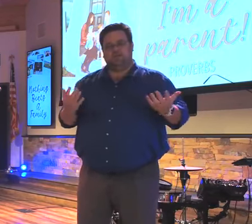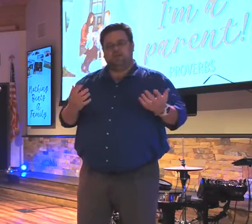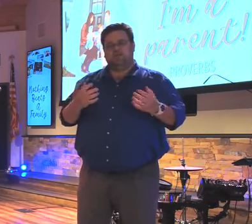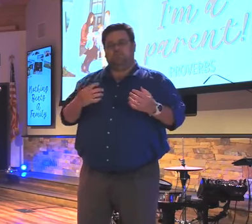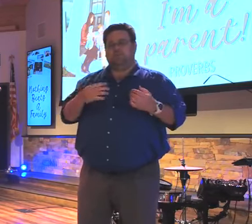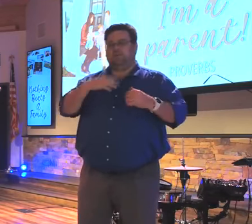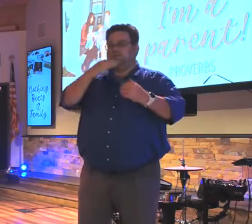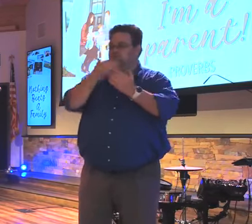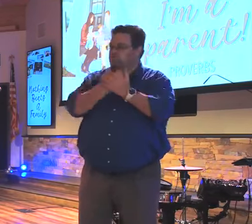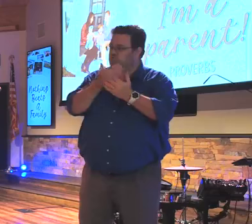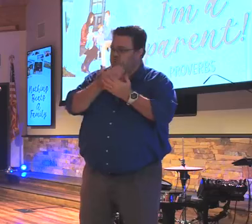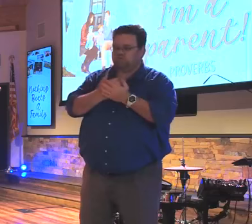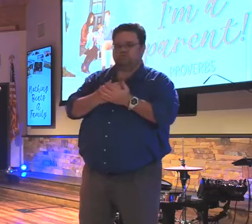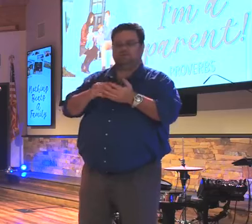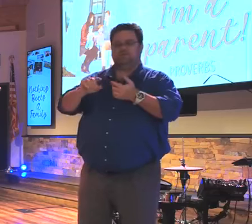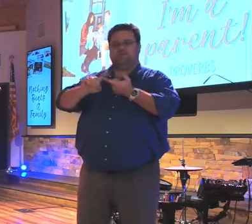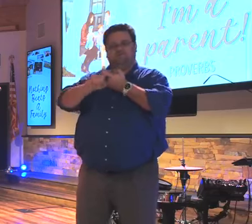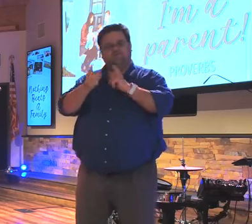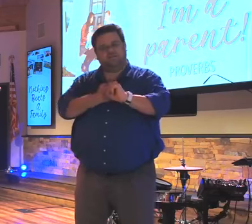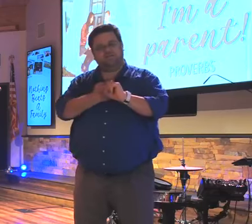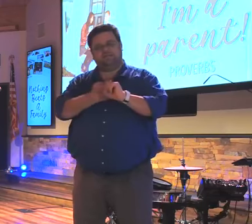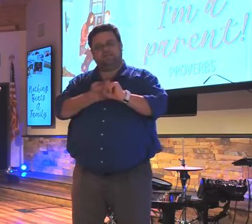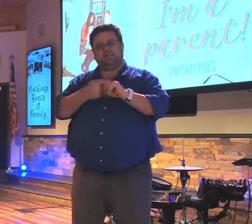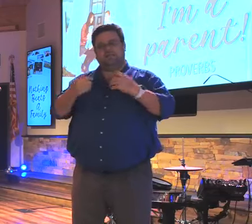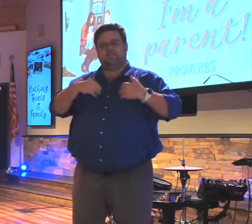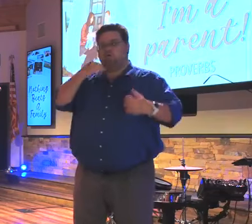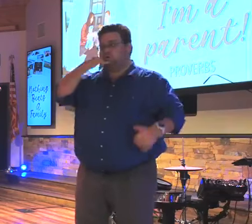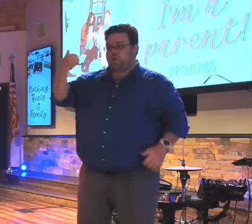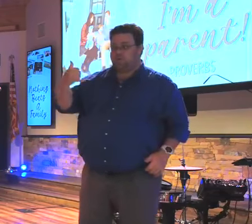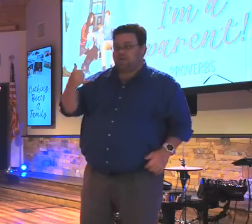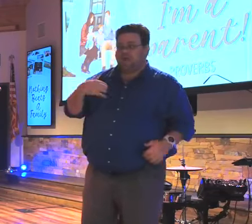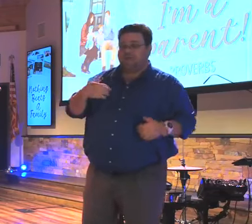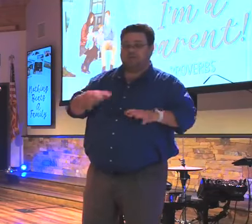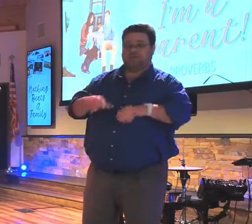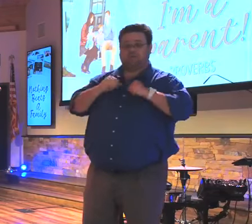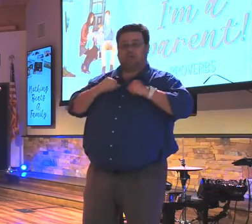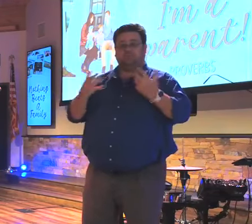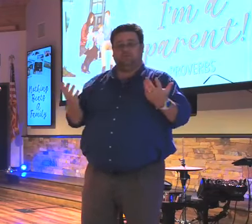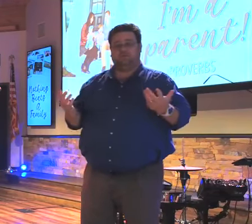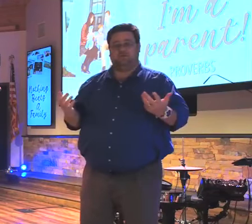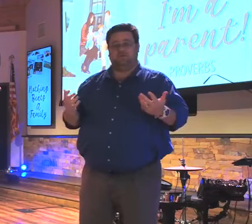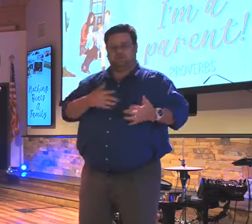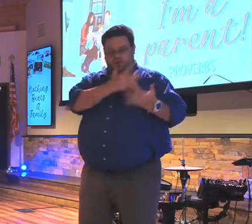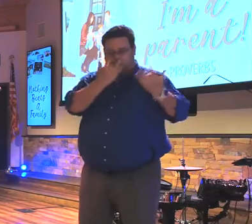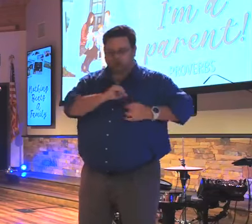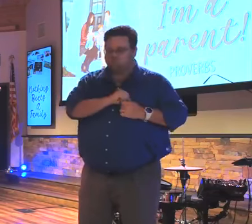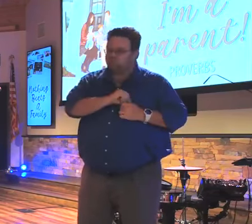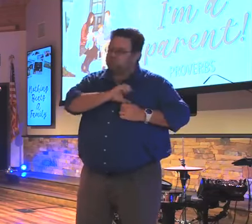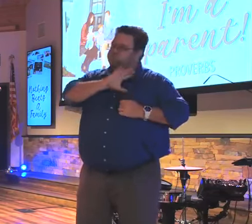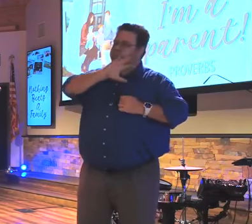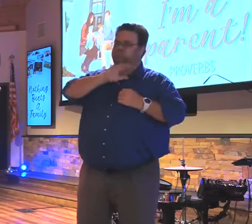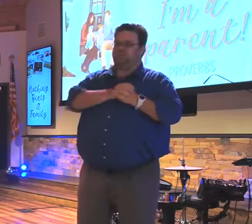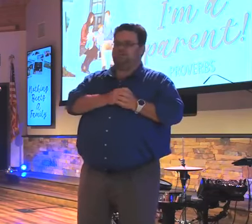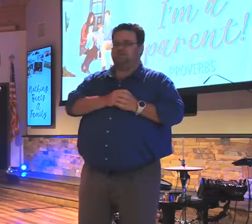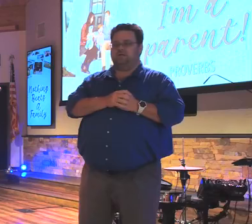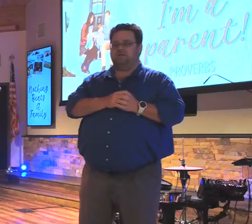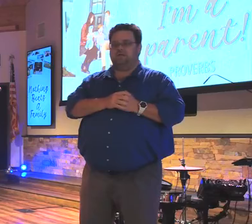good friends, several, that received the phone call. They were going to be able to adopt, and their hearts were so thrilled, you know.